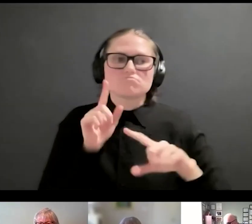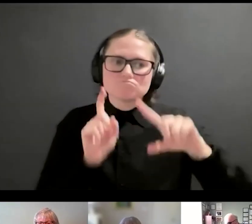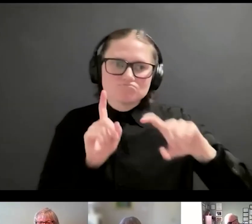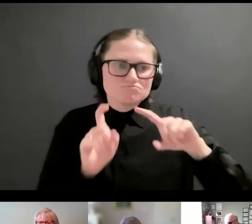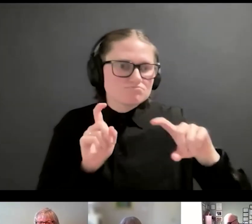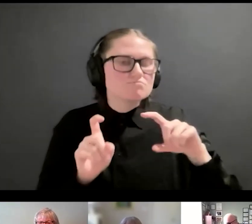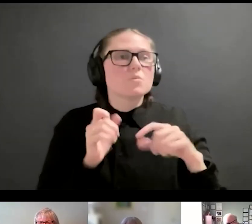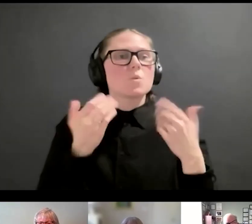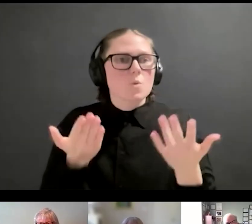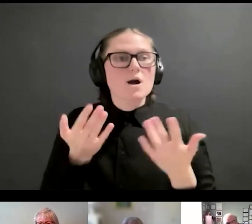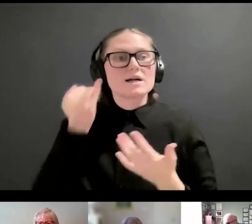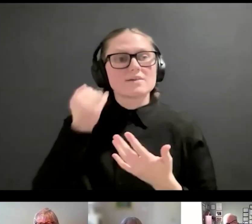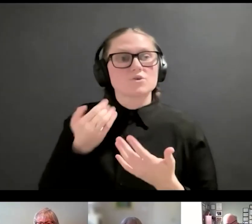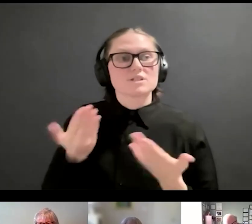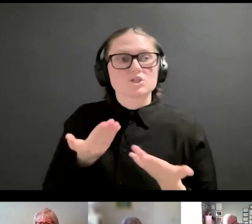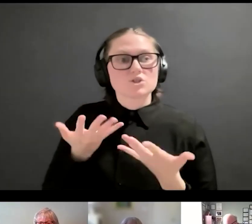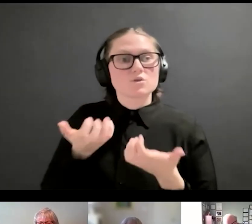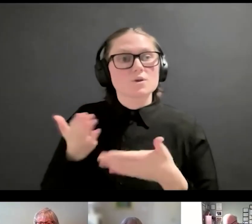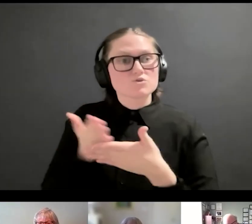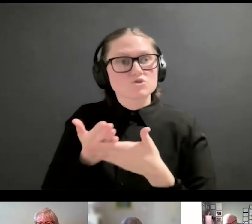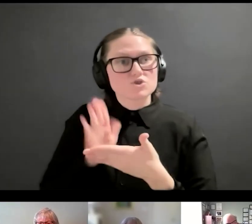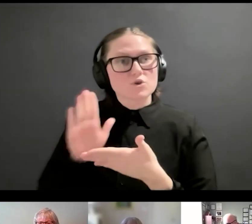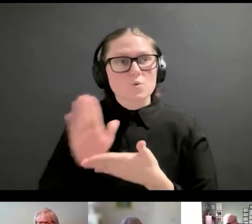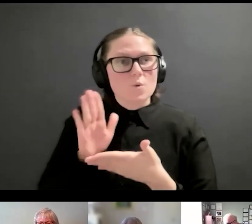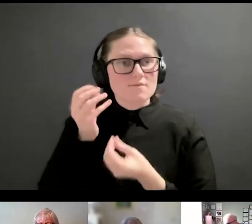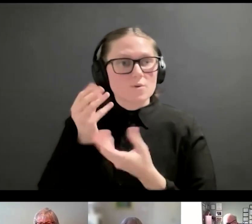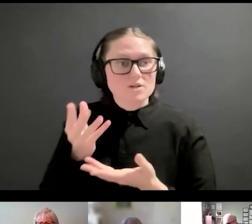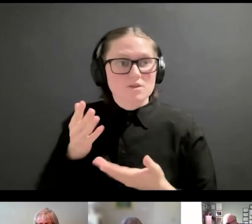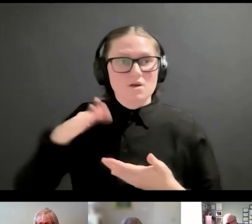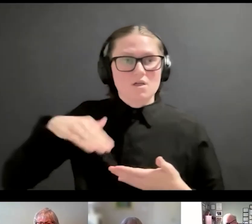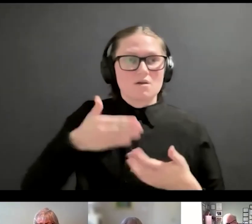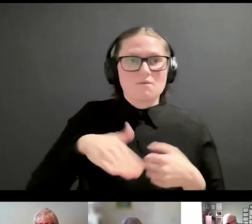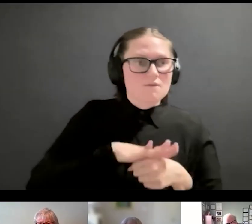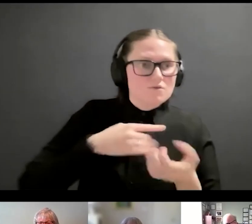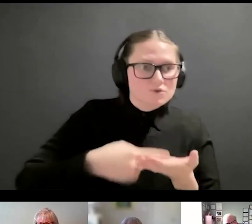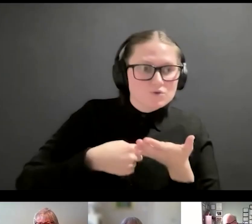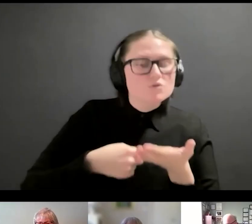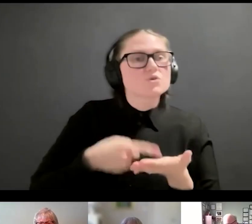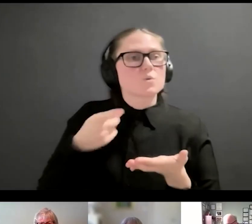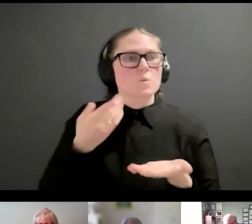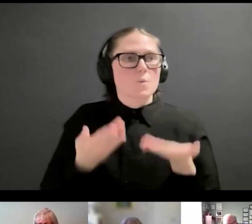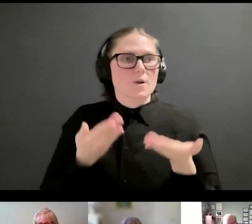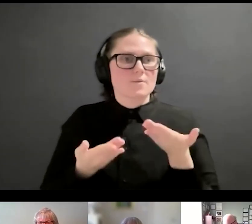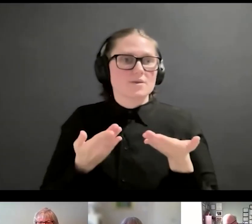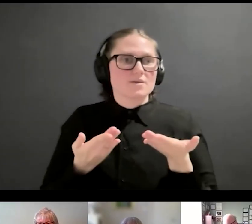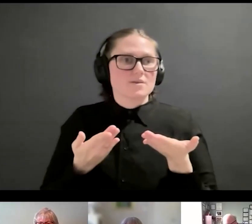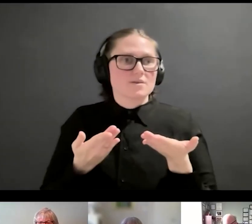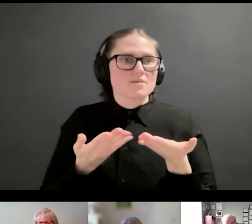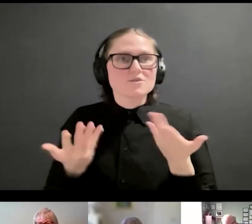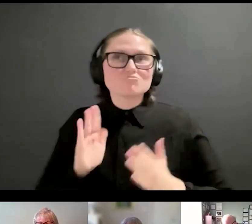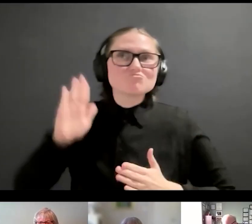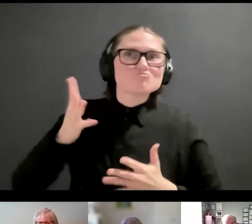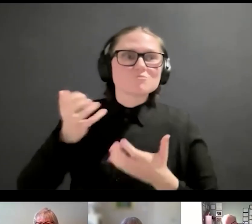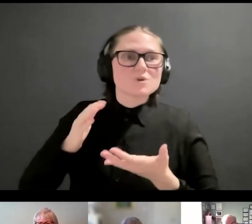questions, or if you're here and you'd like to share some information that wasn't covered and you might be here wanting to share